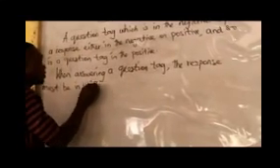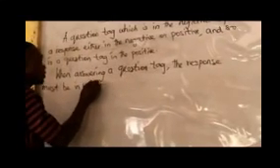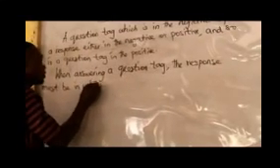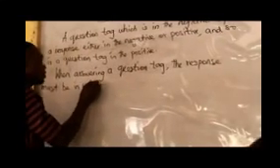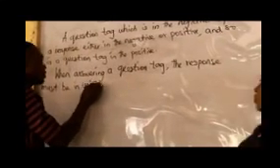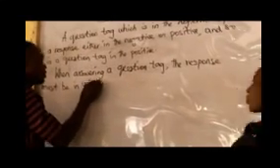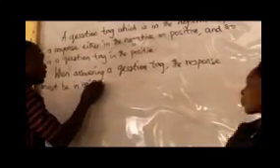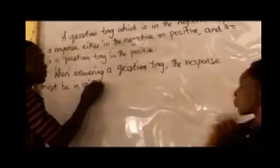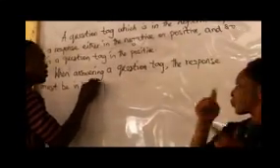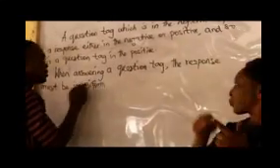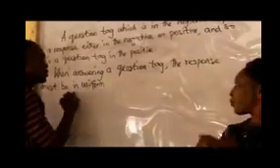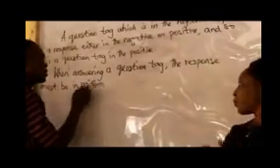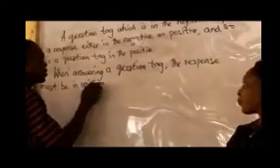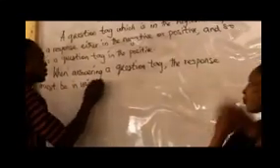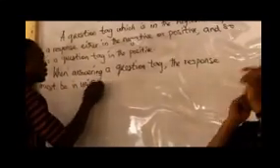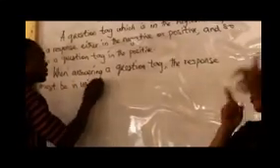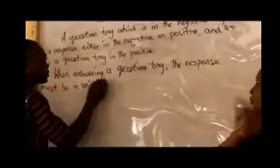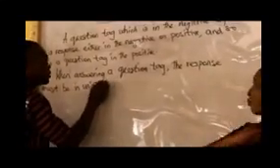uniformity